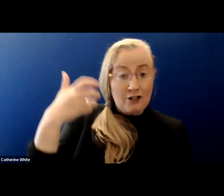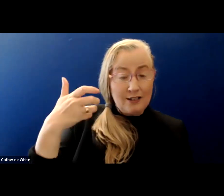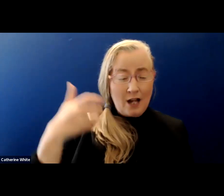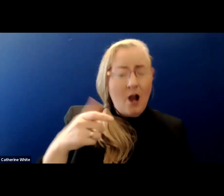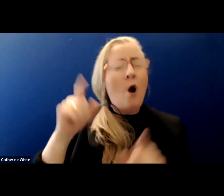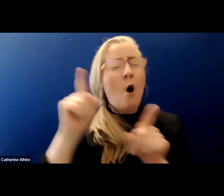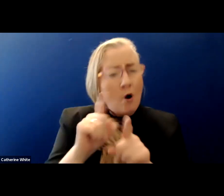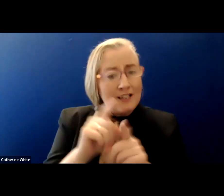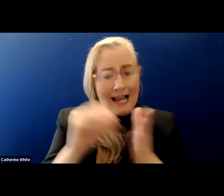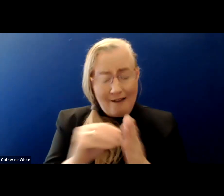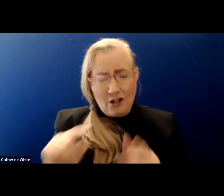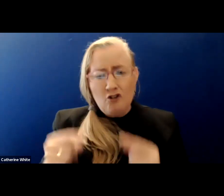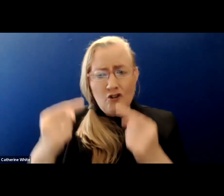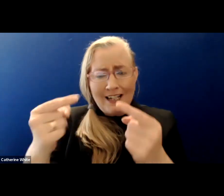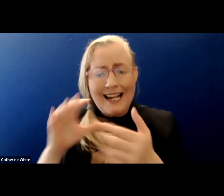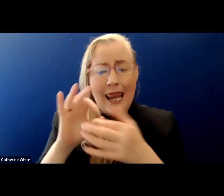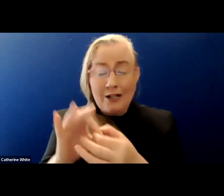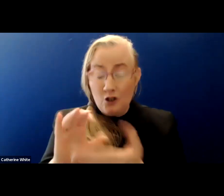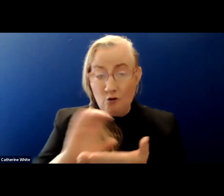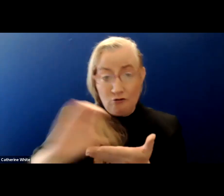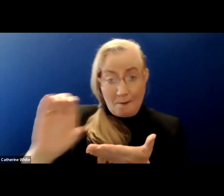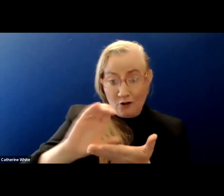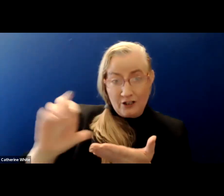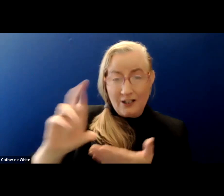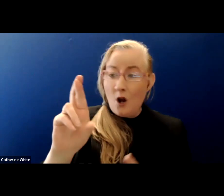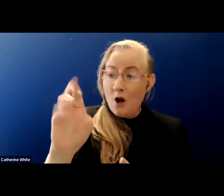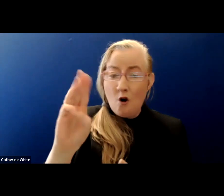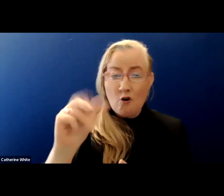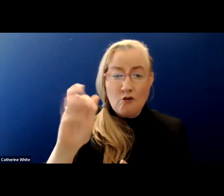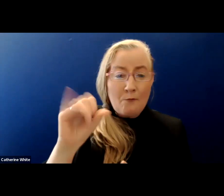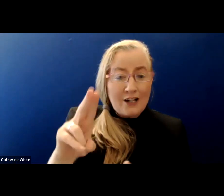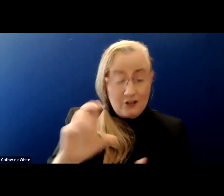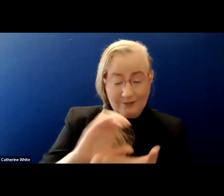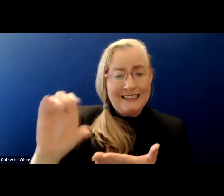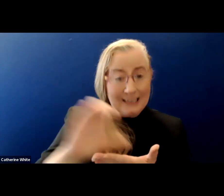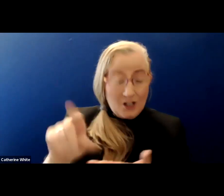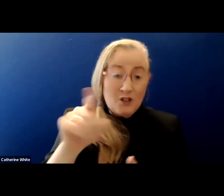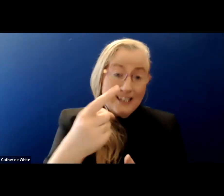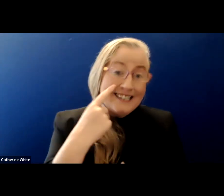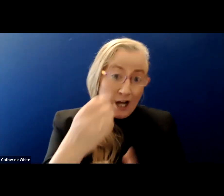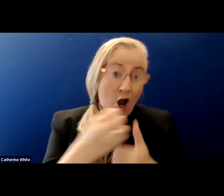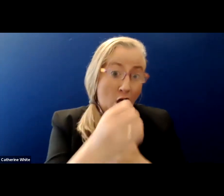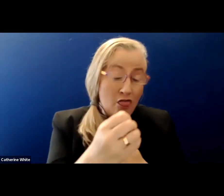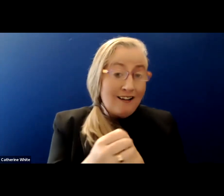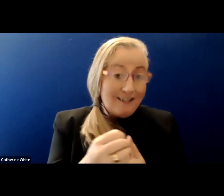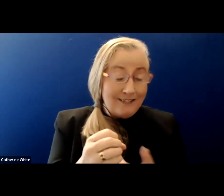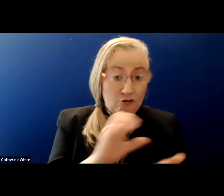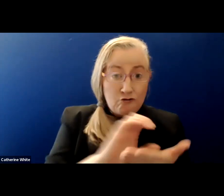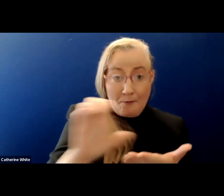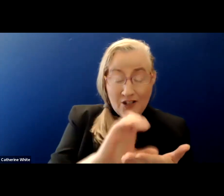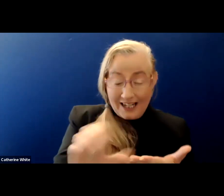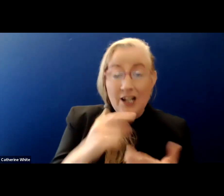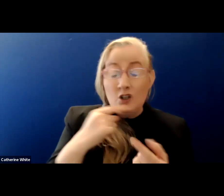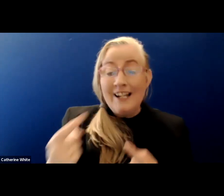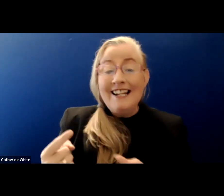raises challenges with respect to reparations, since as we've already seen in the other reparations orders of the court, the convicted